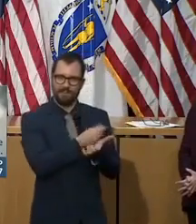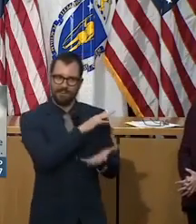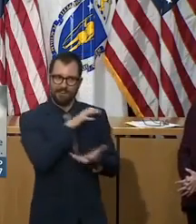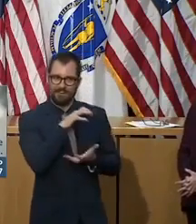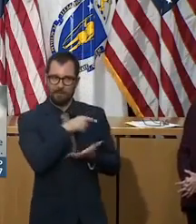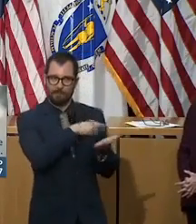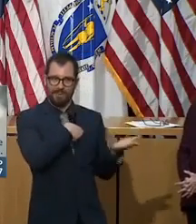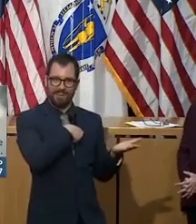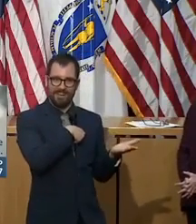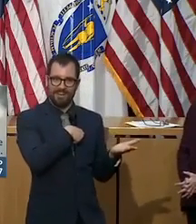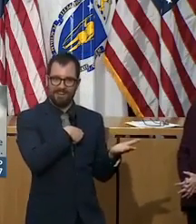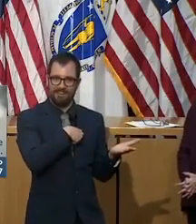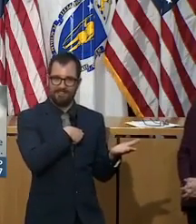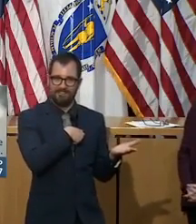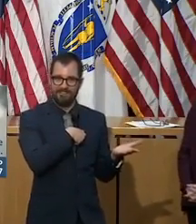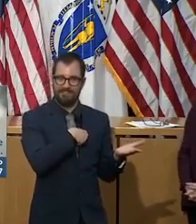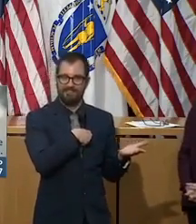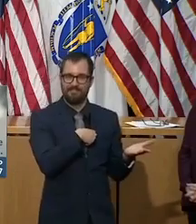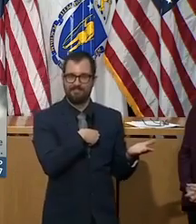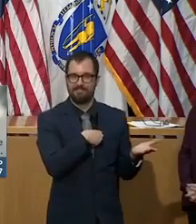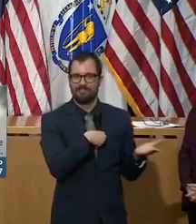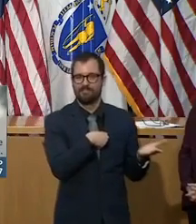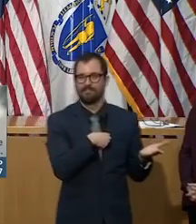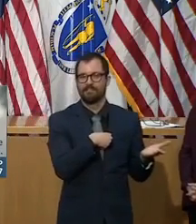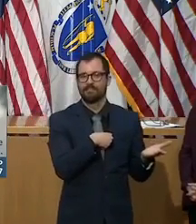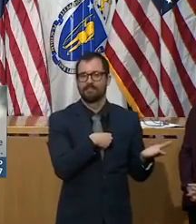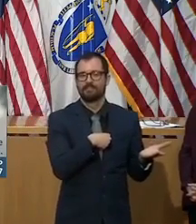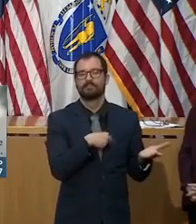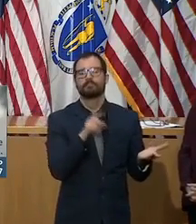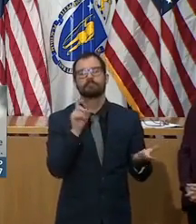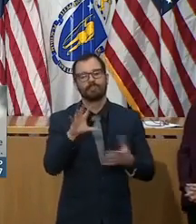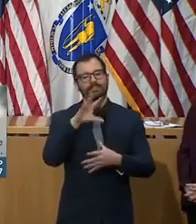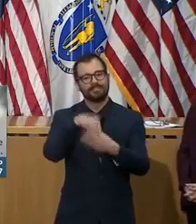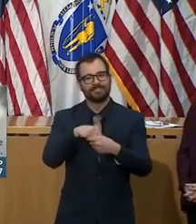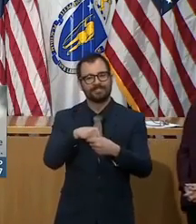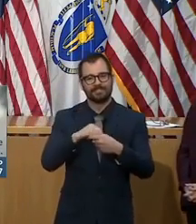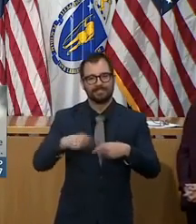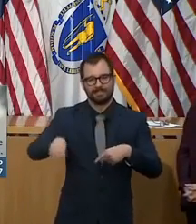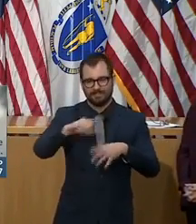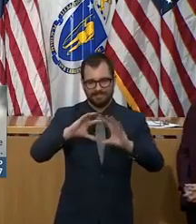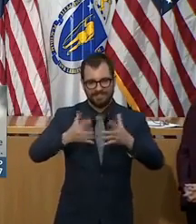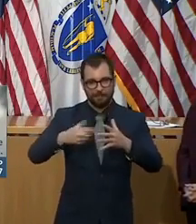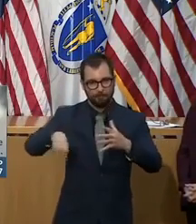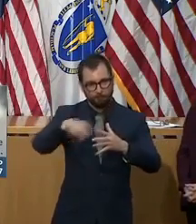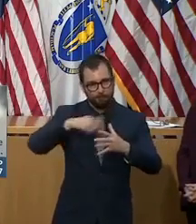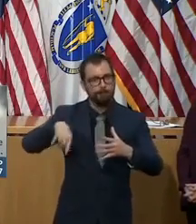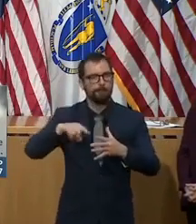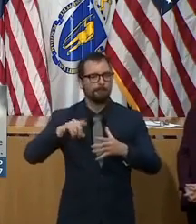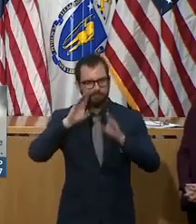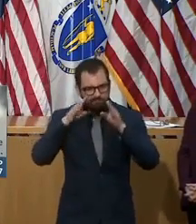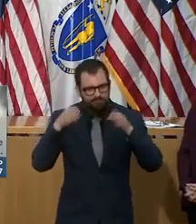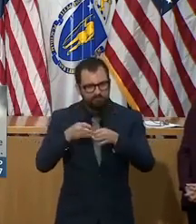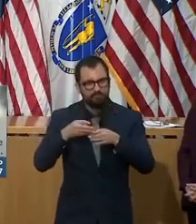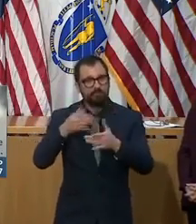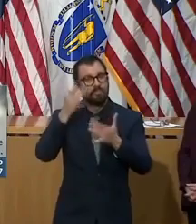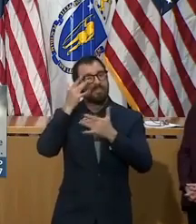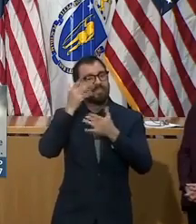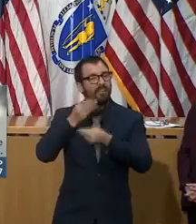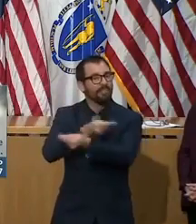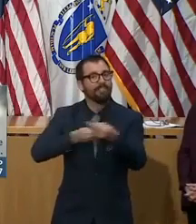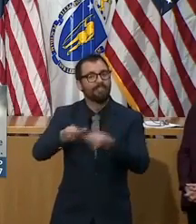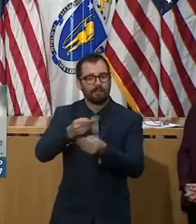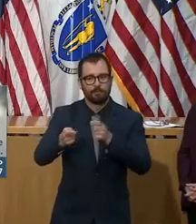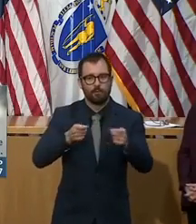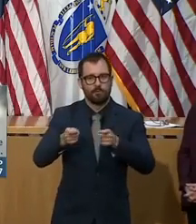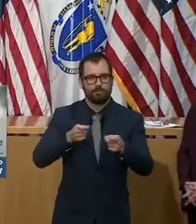Life, which has a lot of credibility on this infection control piece, to get in place in all of our